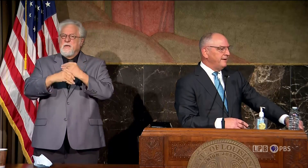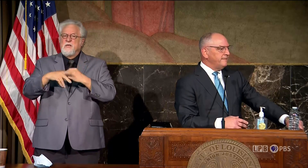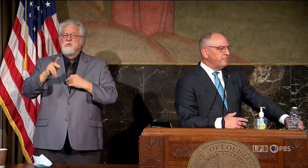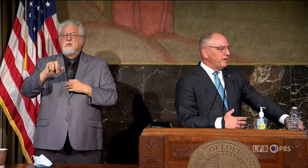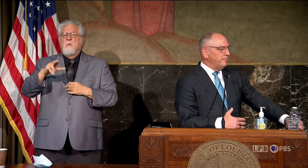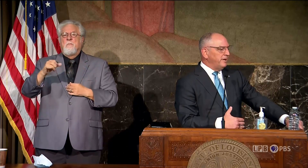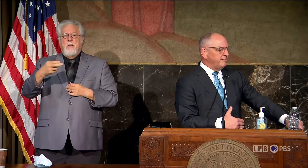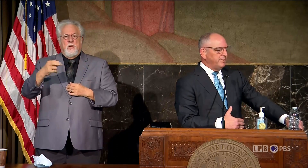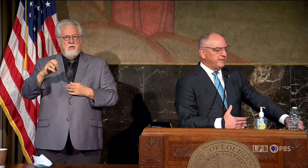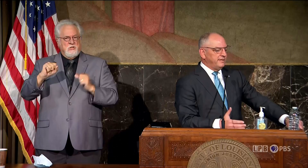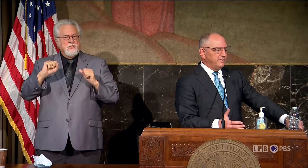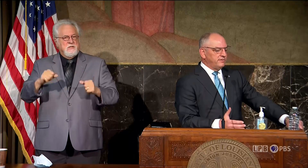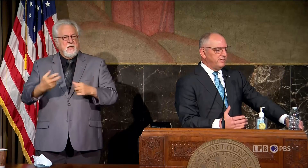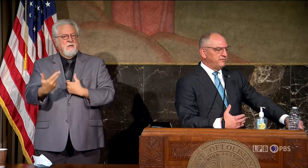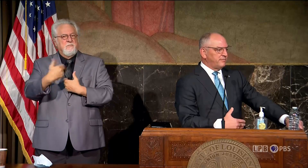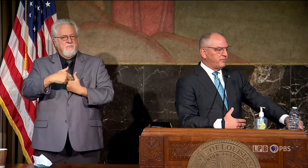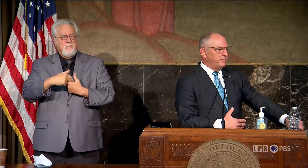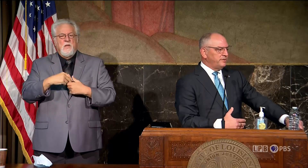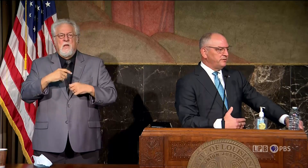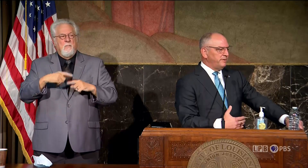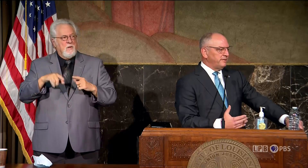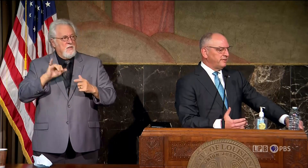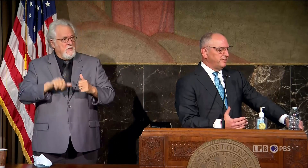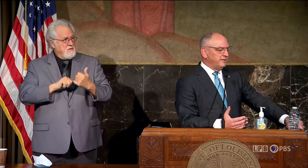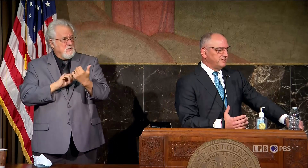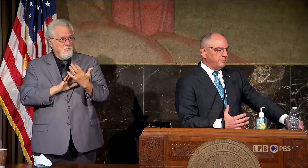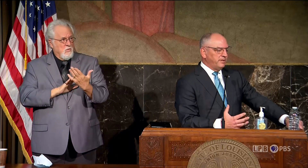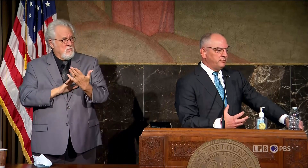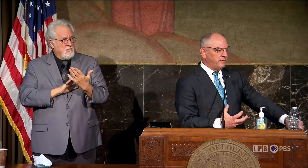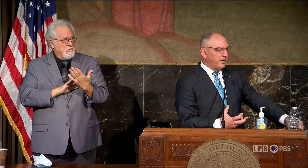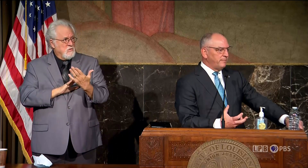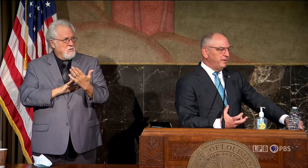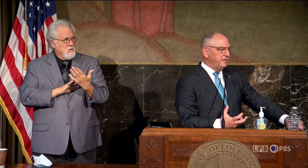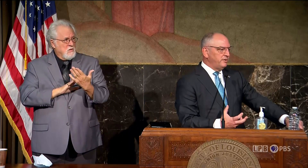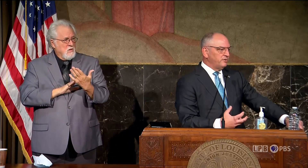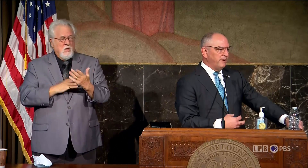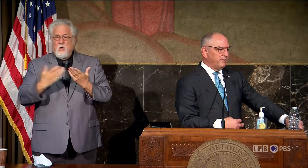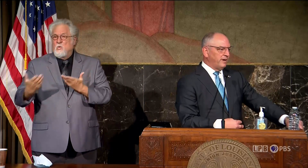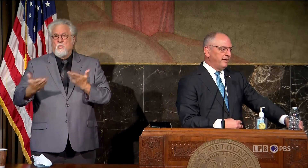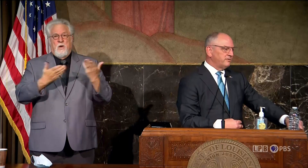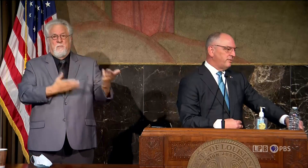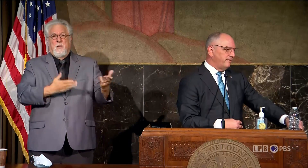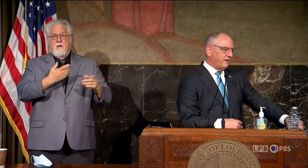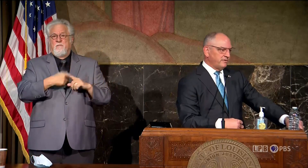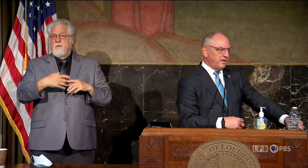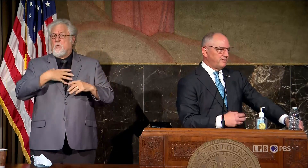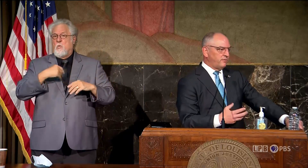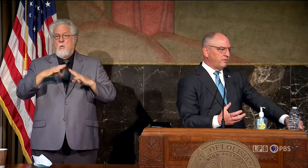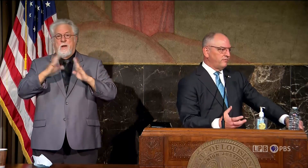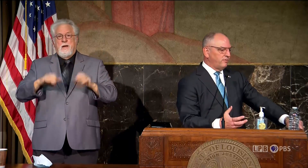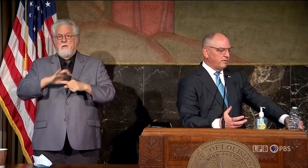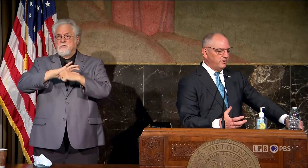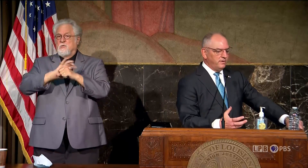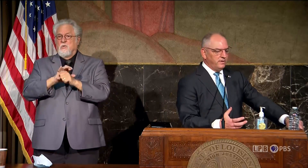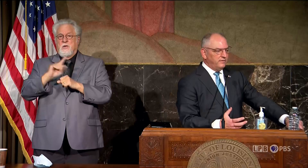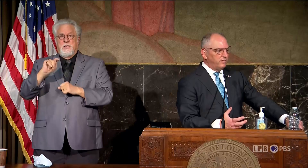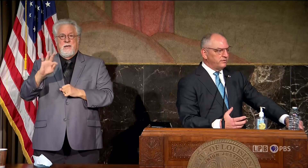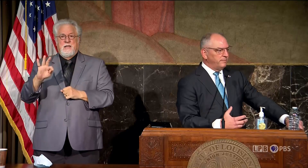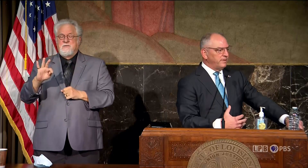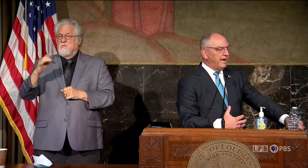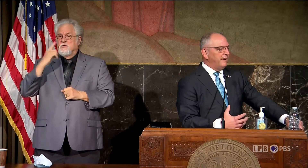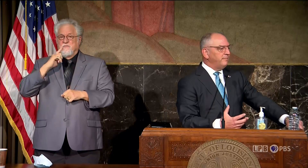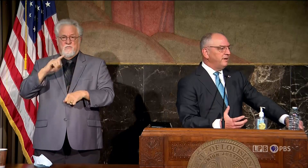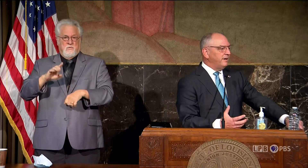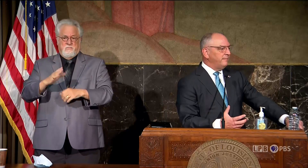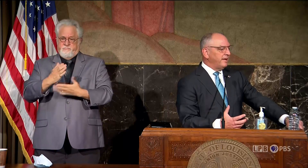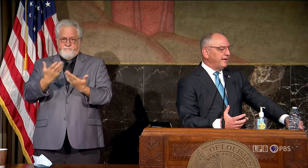in. But this approach has been something that's been recommended to us by the White House Coronavirus Task Force for